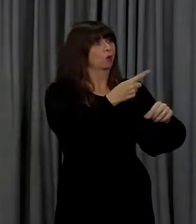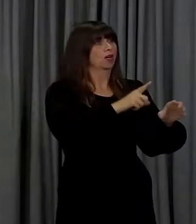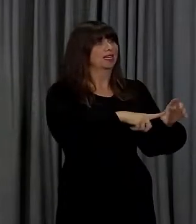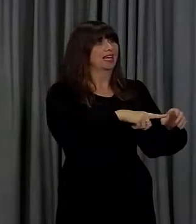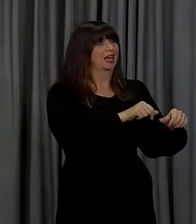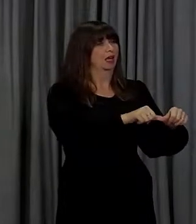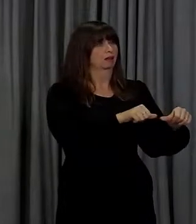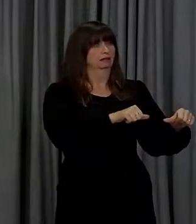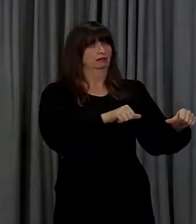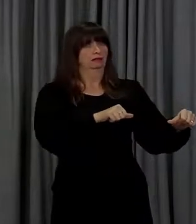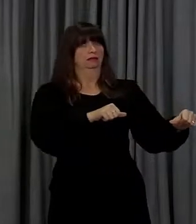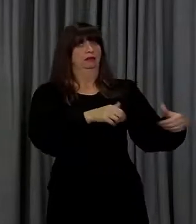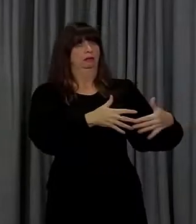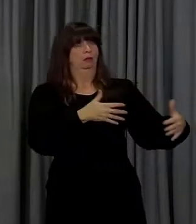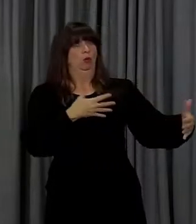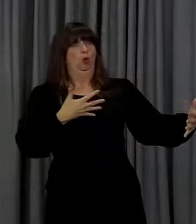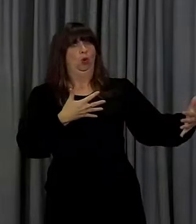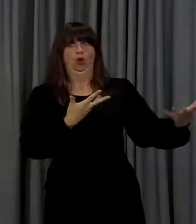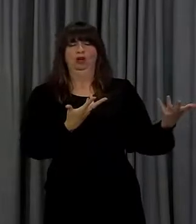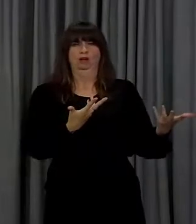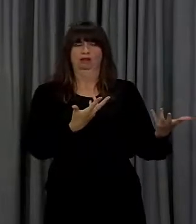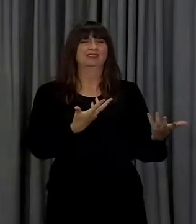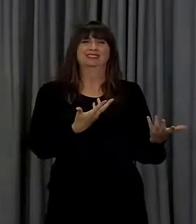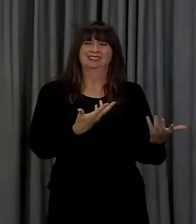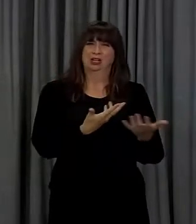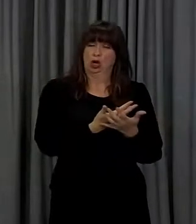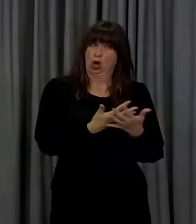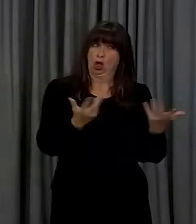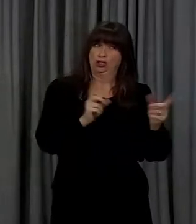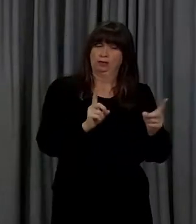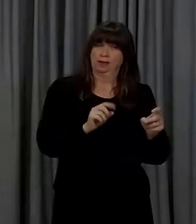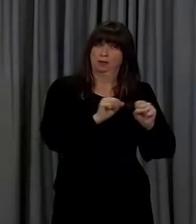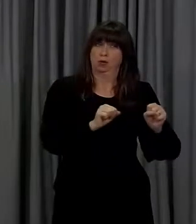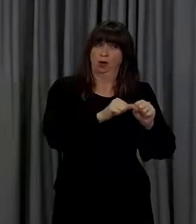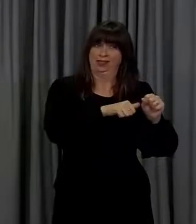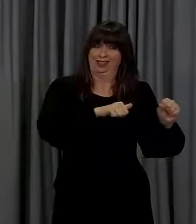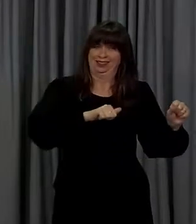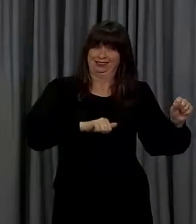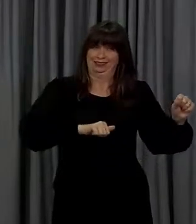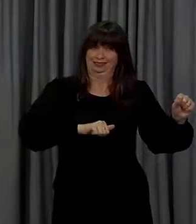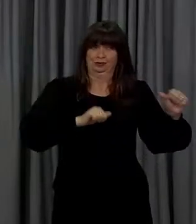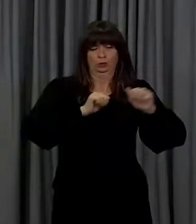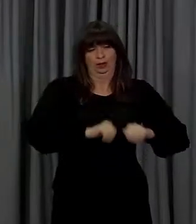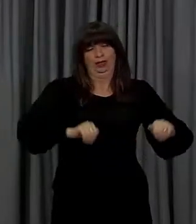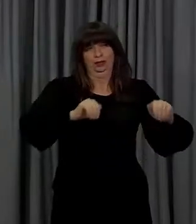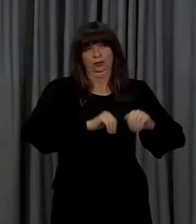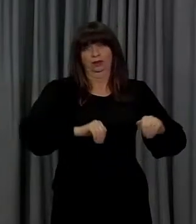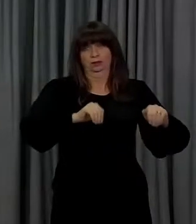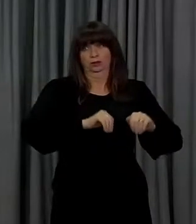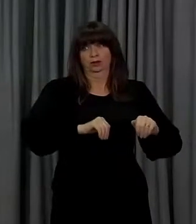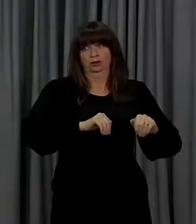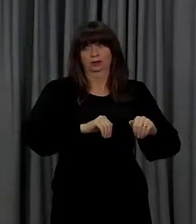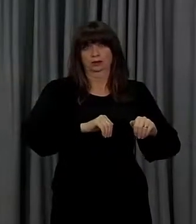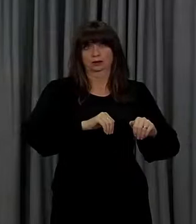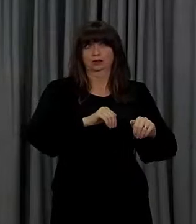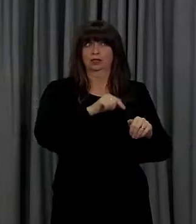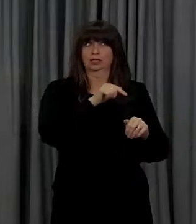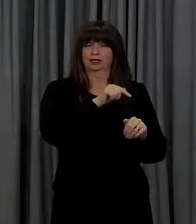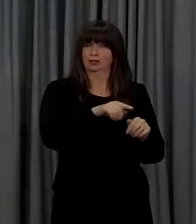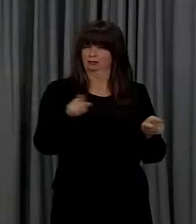really simple question. Are the amount of people on waiting lists in the NHS in Wales going up or